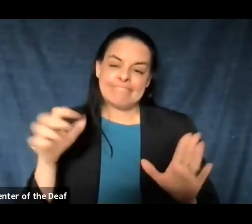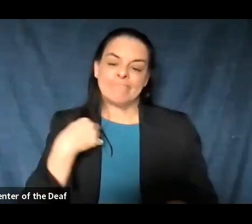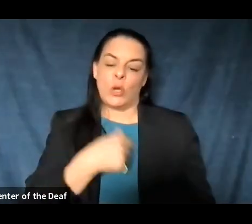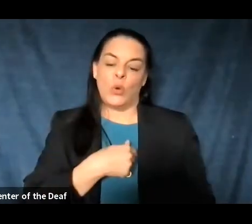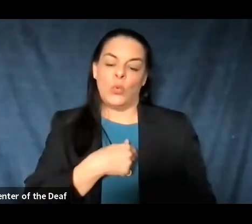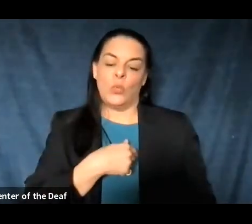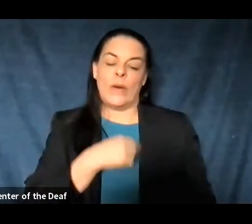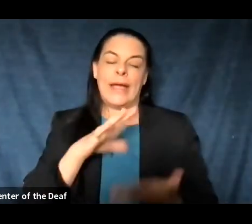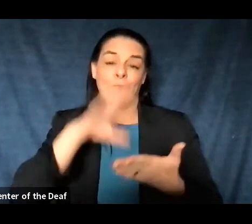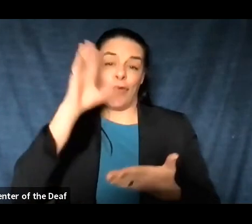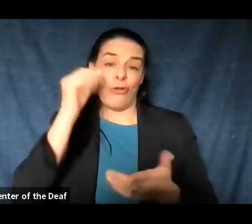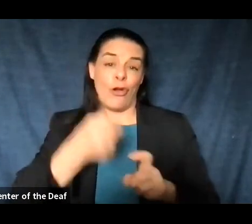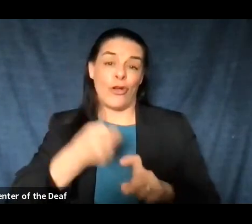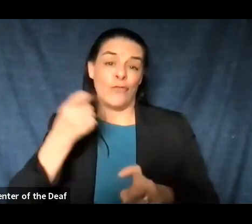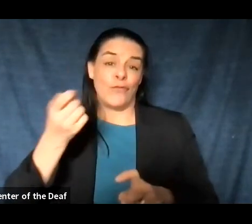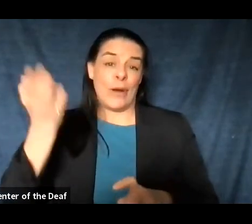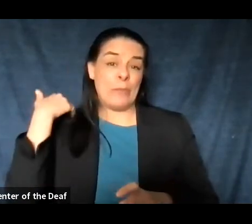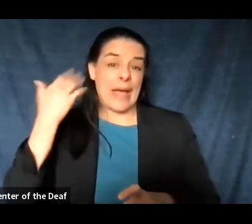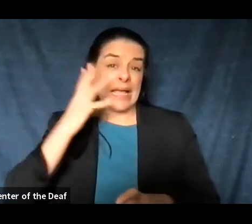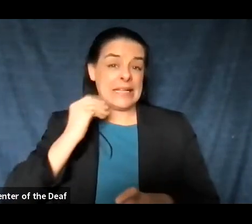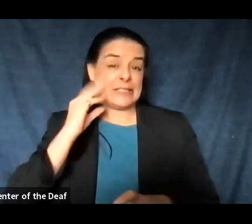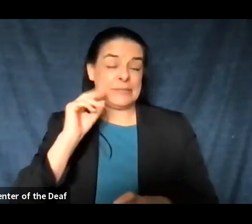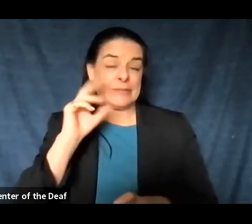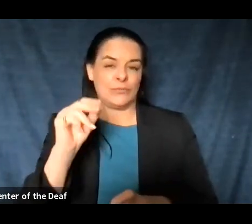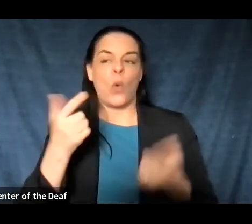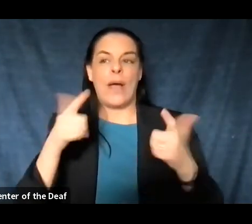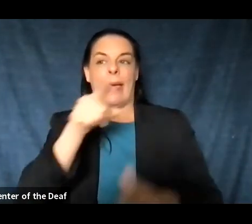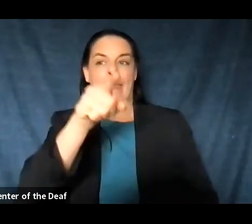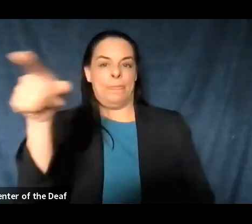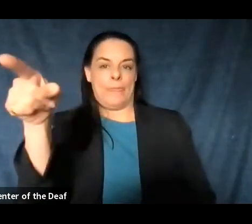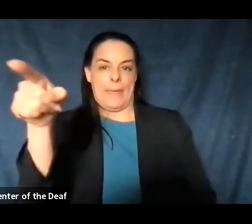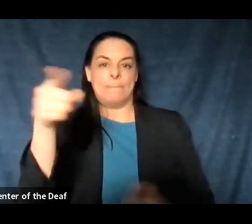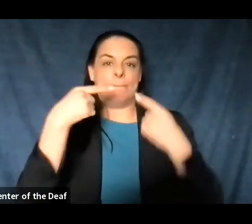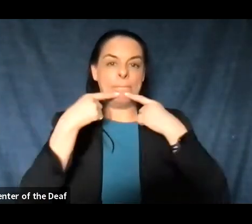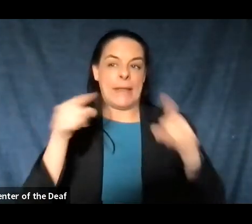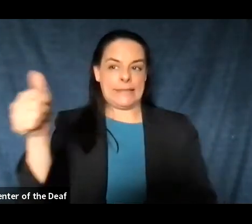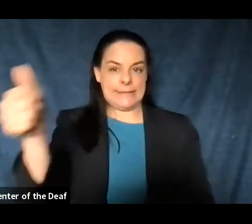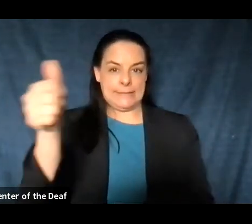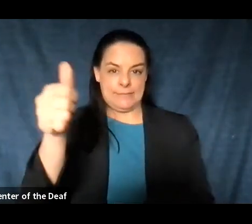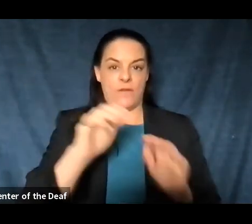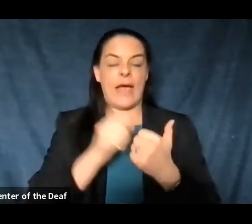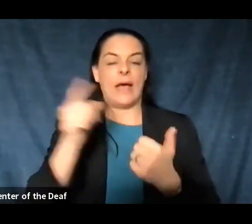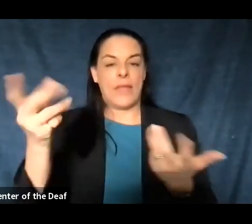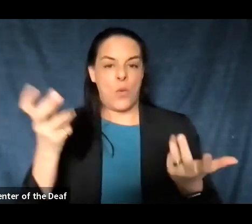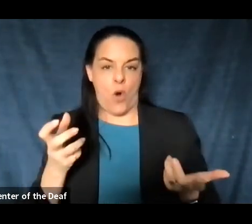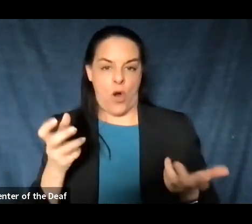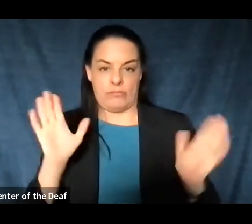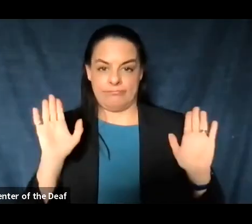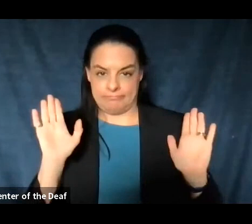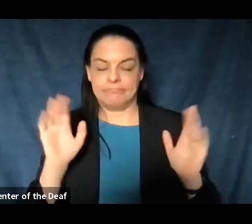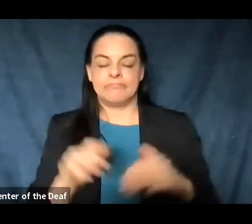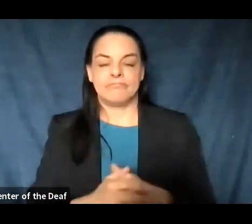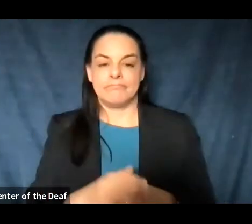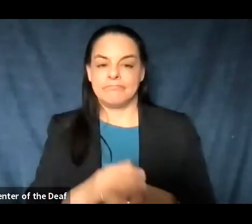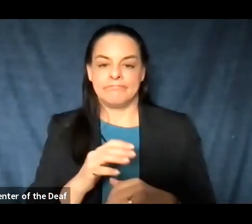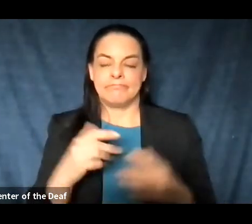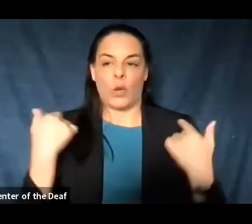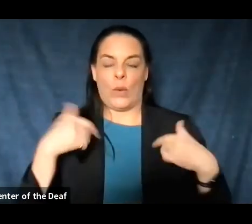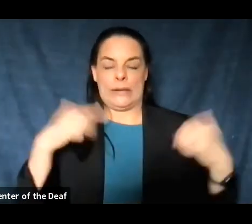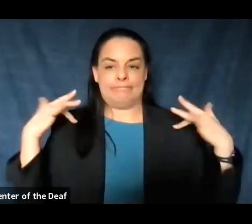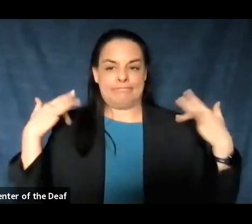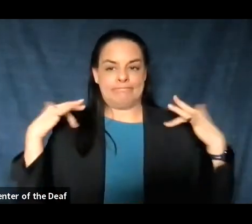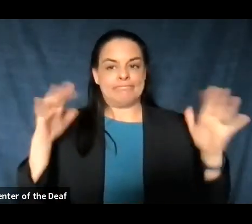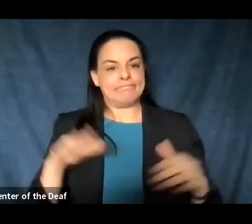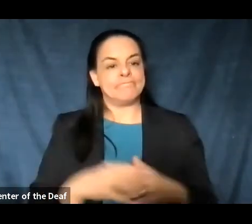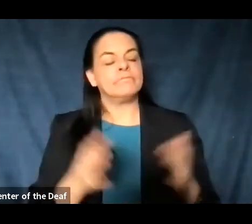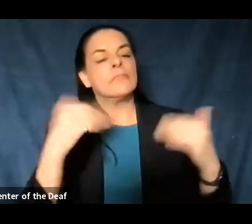have learned from experience, we'll let them announce the way they want to announce that they're going to be vaccinating people.